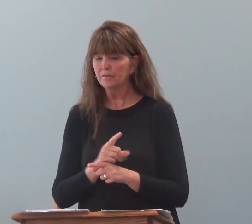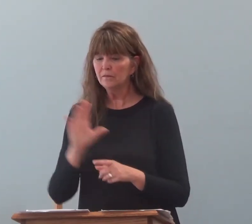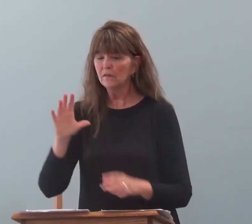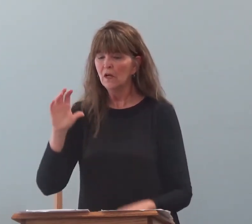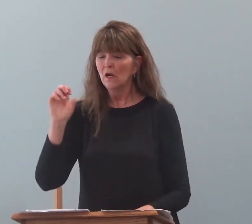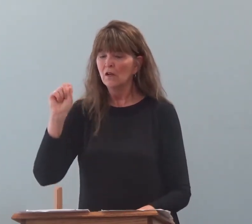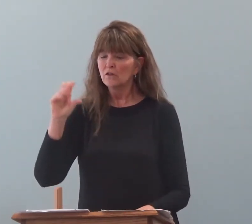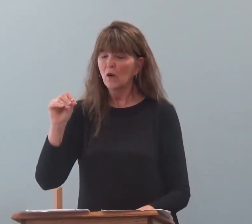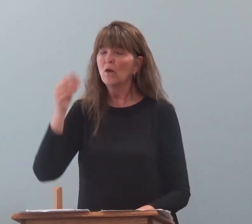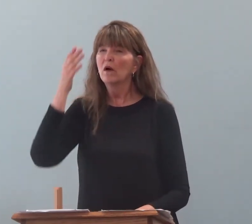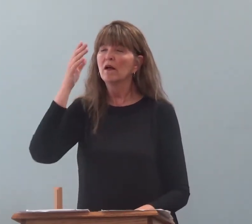right?